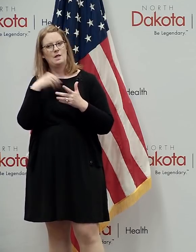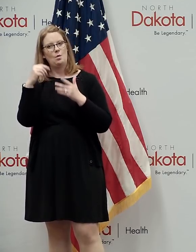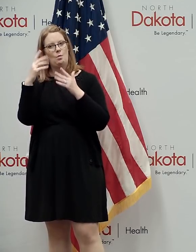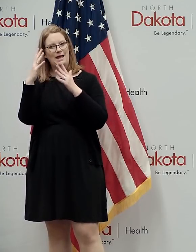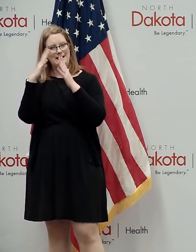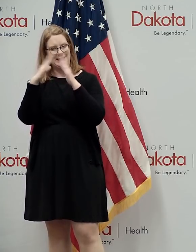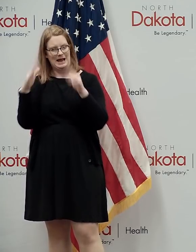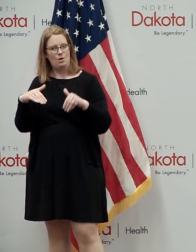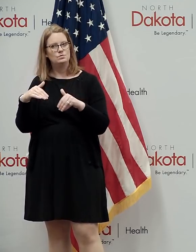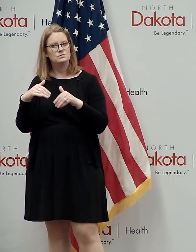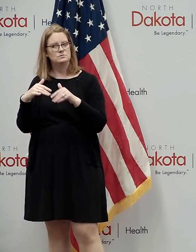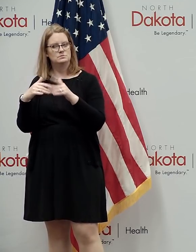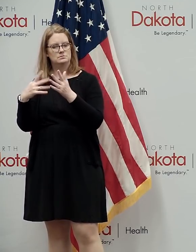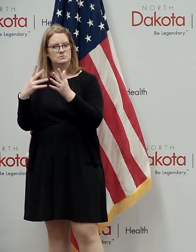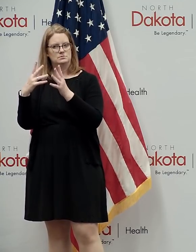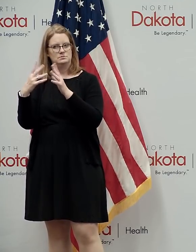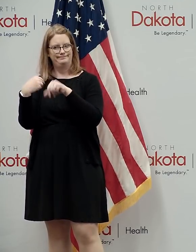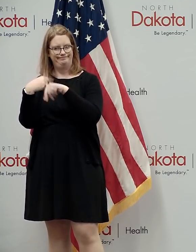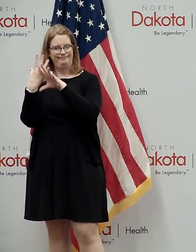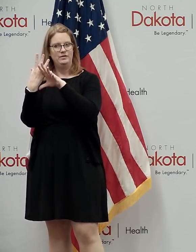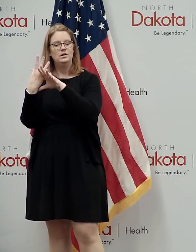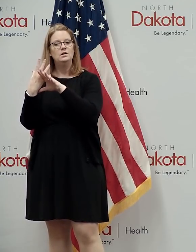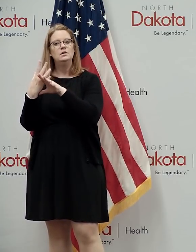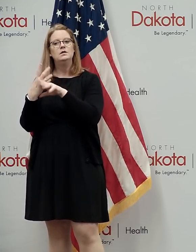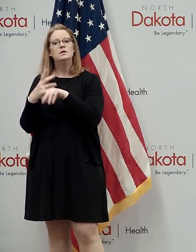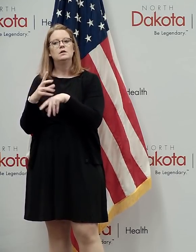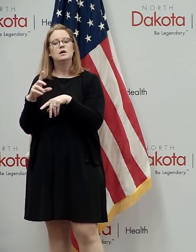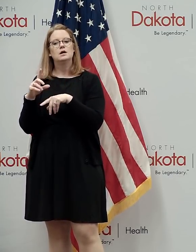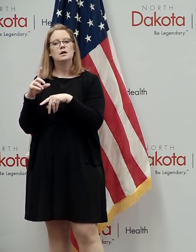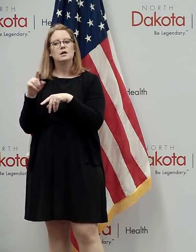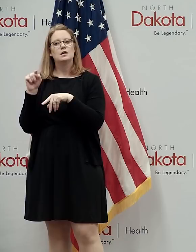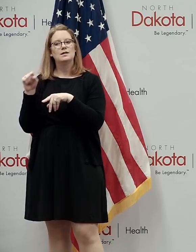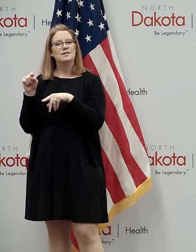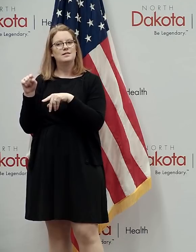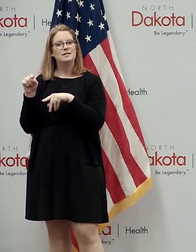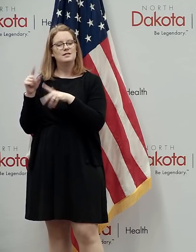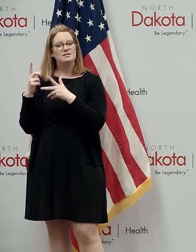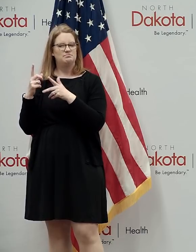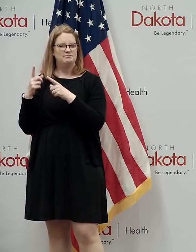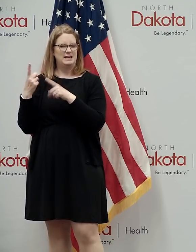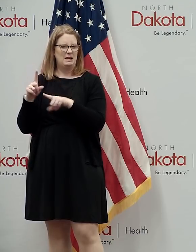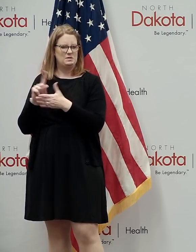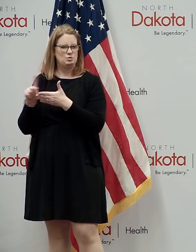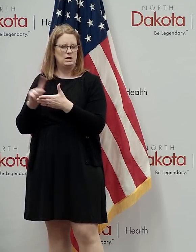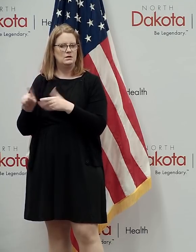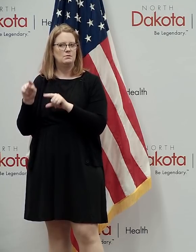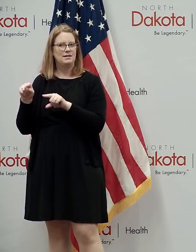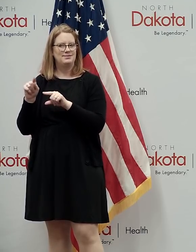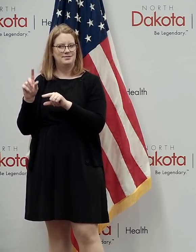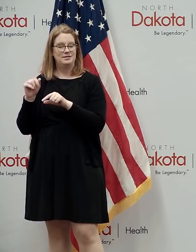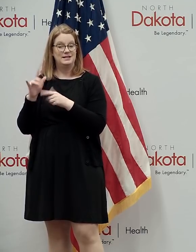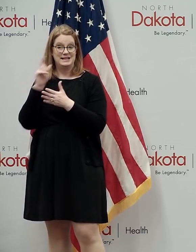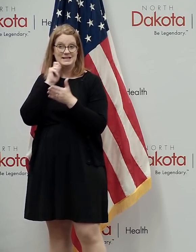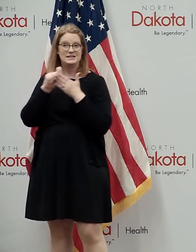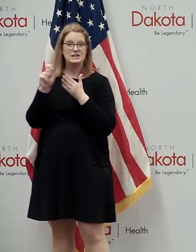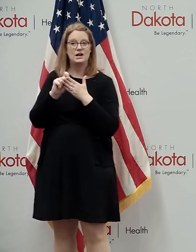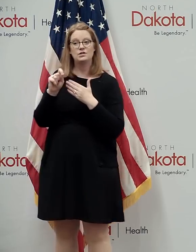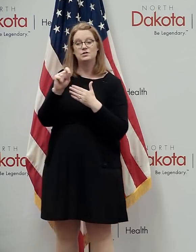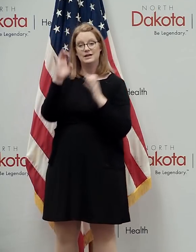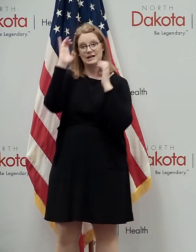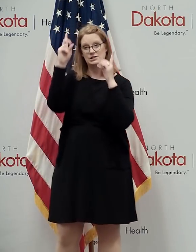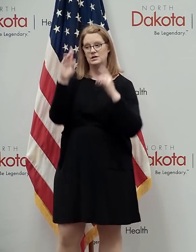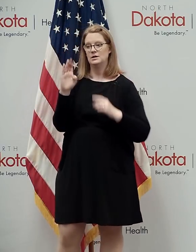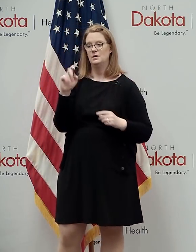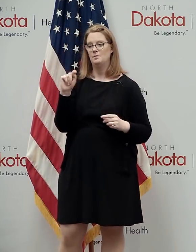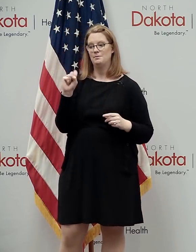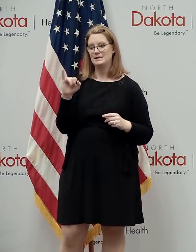conference call, coronavirus task force video conference call that happens weekly, Secretary of Education Betsy DeVos was